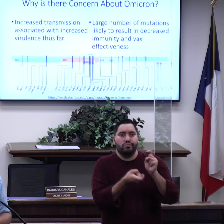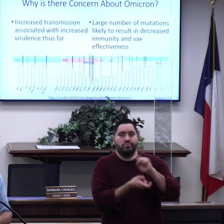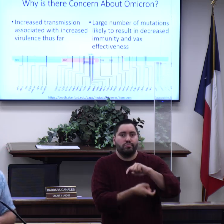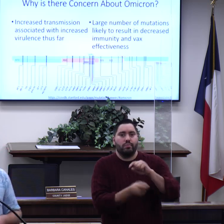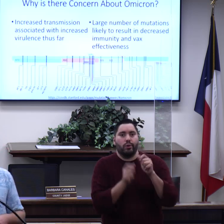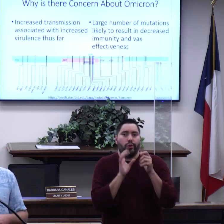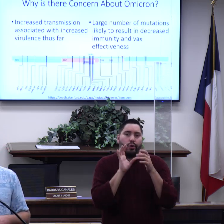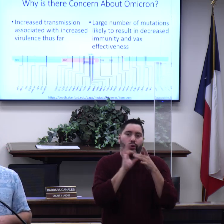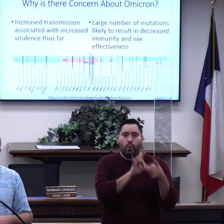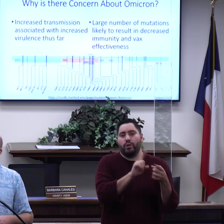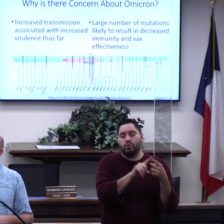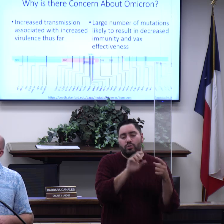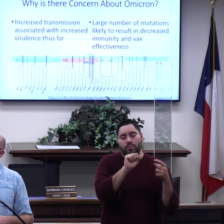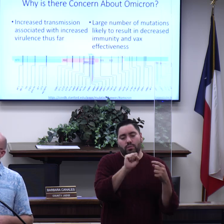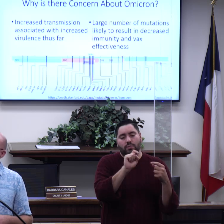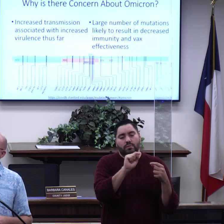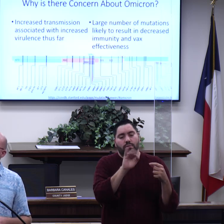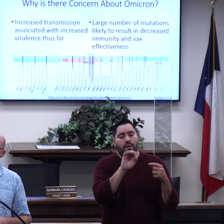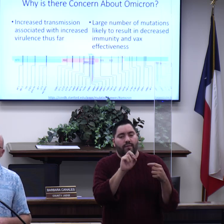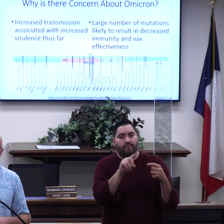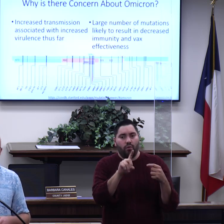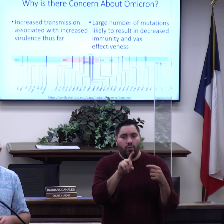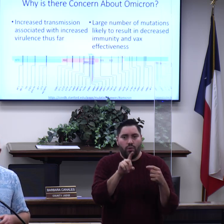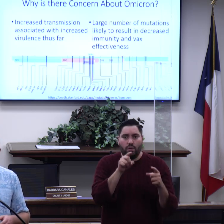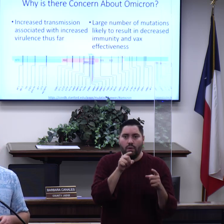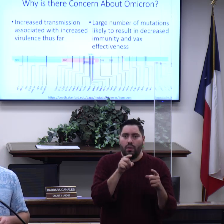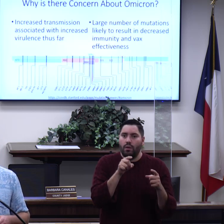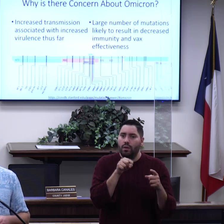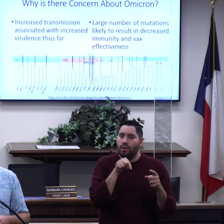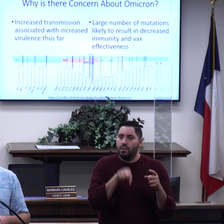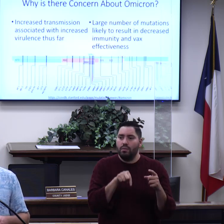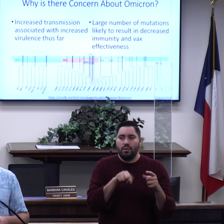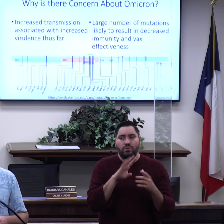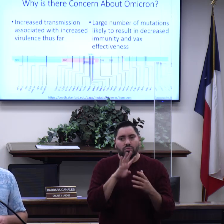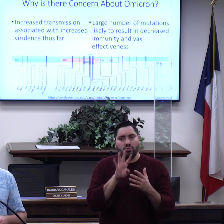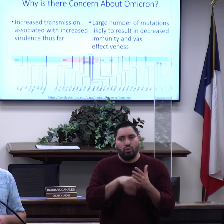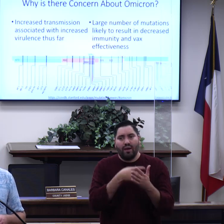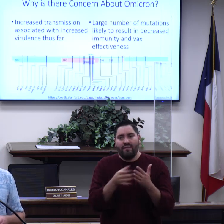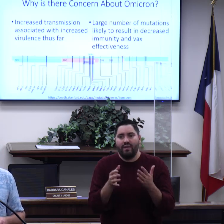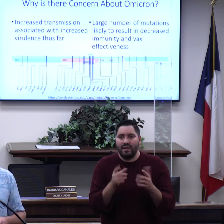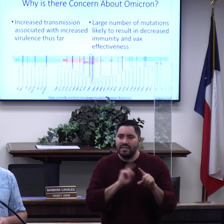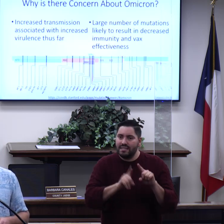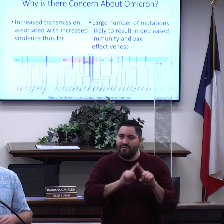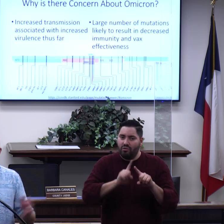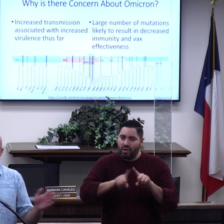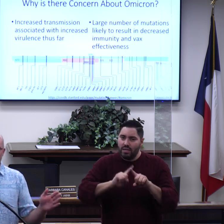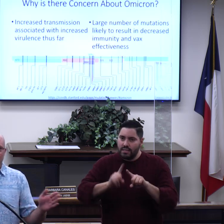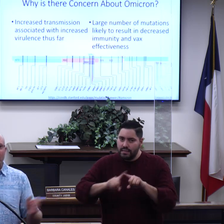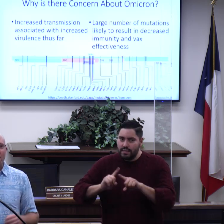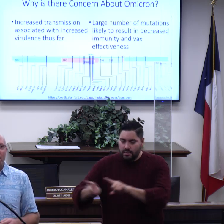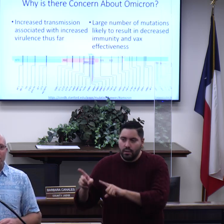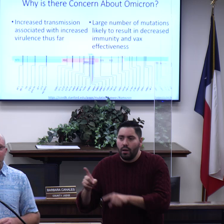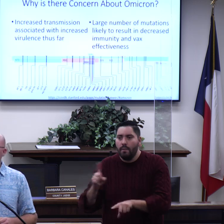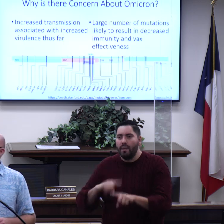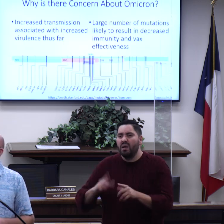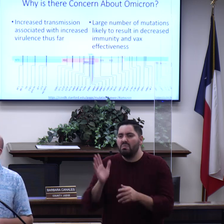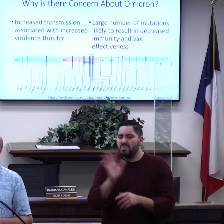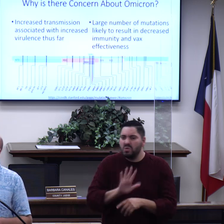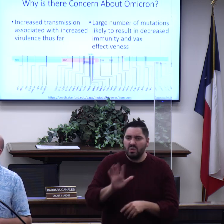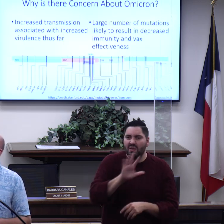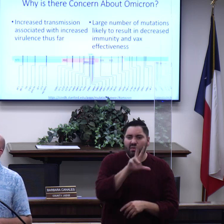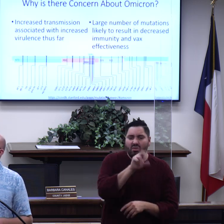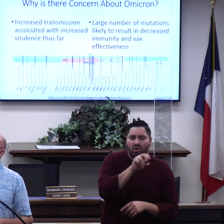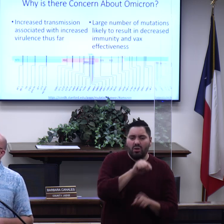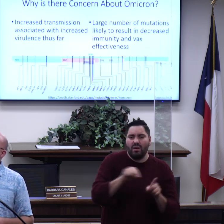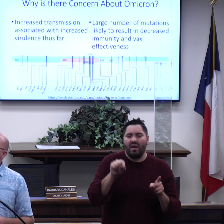Stanford. Now, on this graphic, there's a different number of mutations than anything that you've seen before, but it's between 30 and